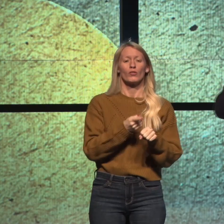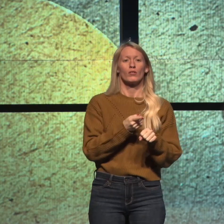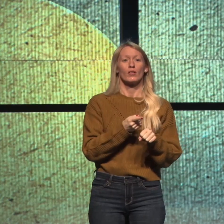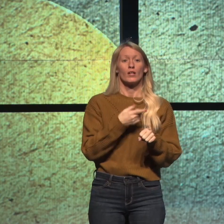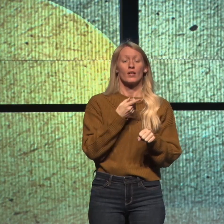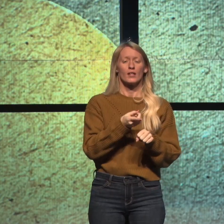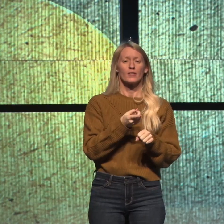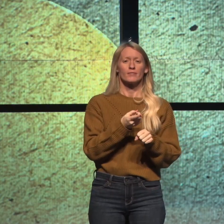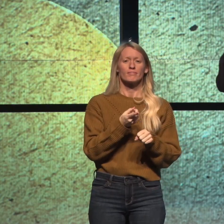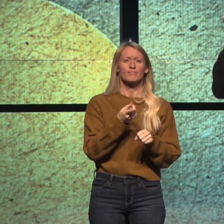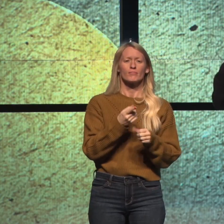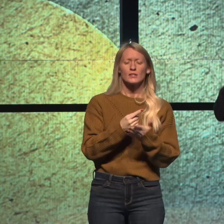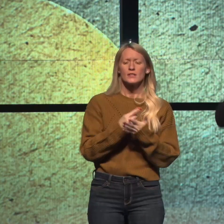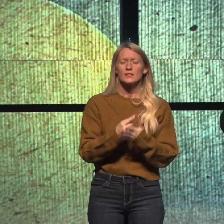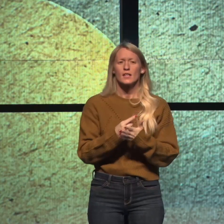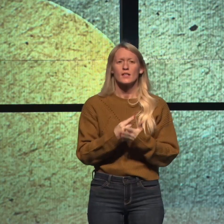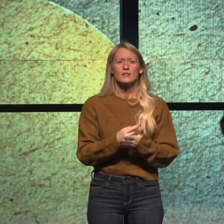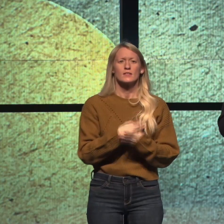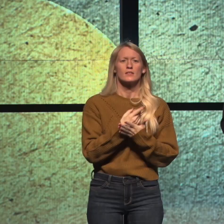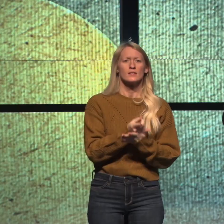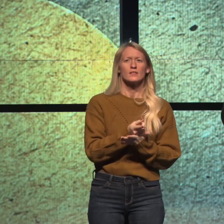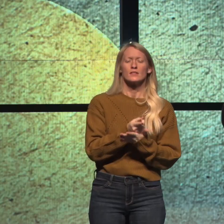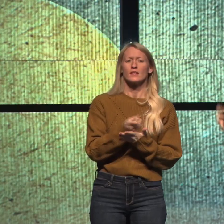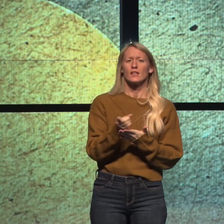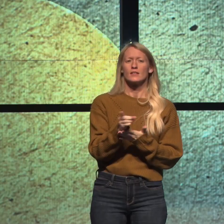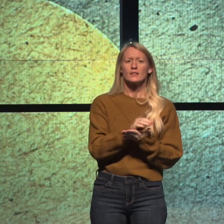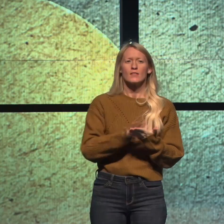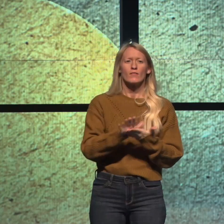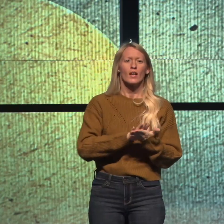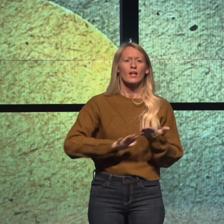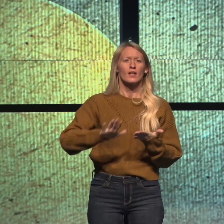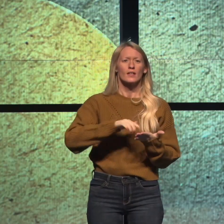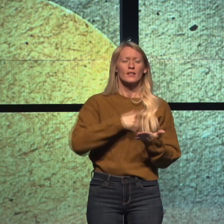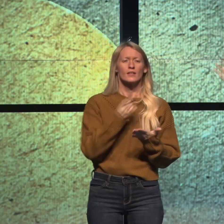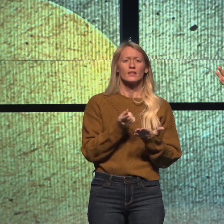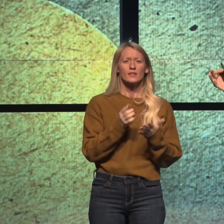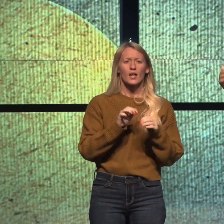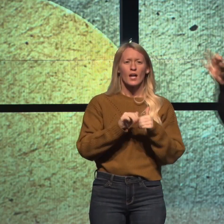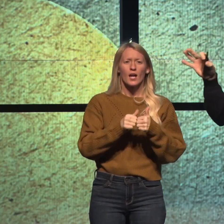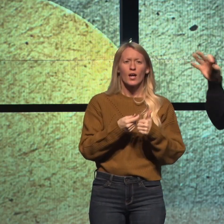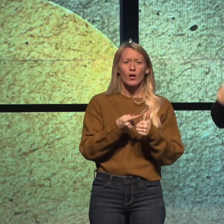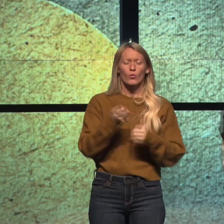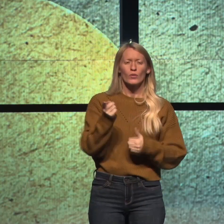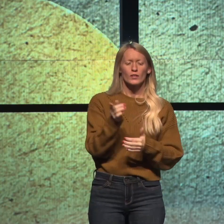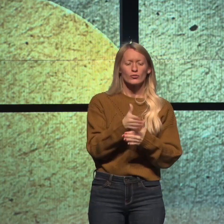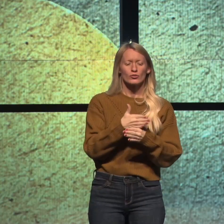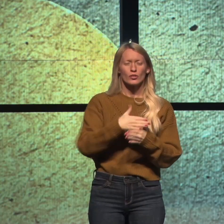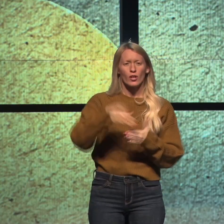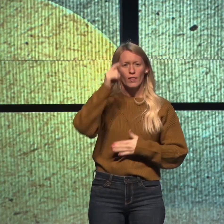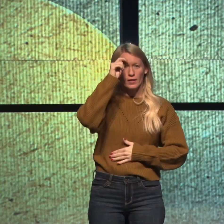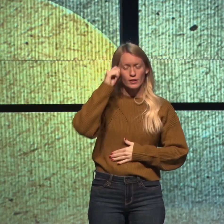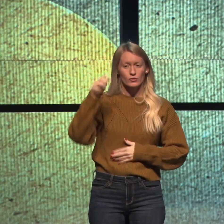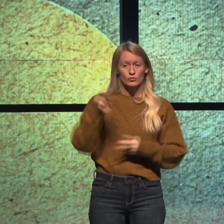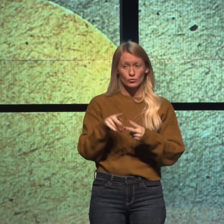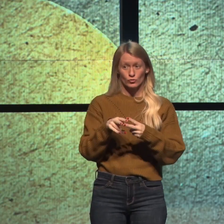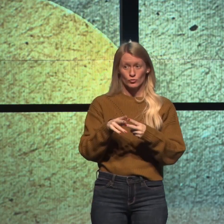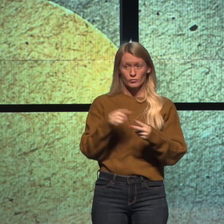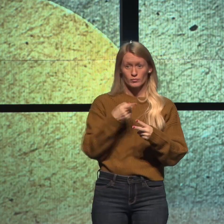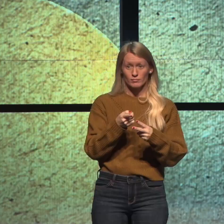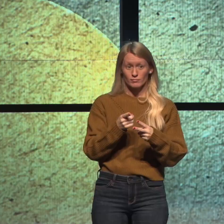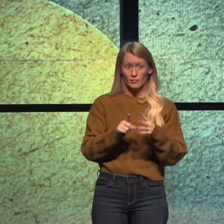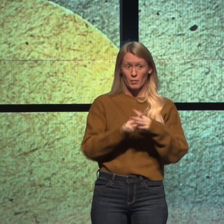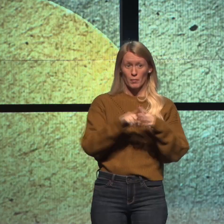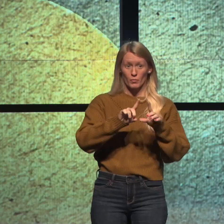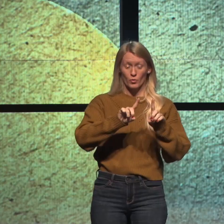our theology? How do we study the divine here? How do we think about it? And we said 2 things, a little pop quiz for you, group participation.